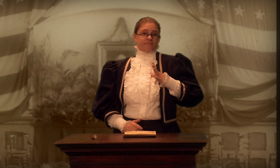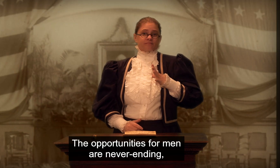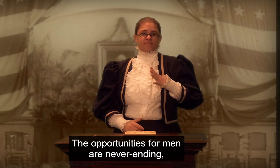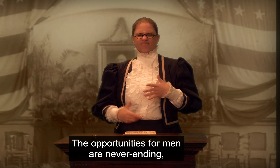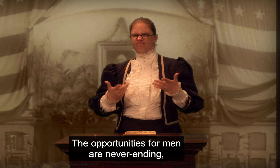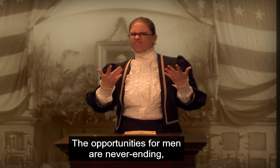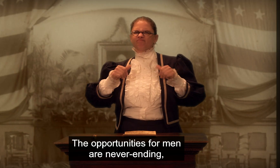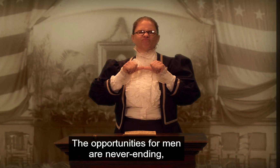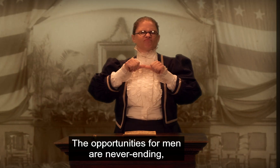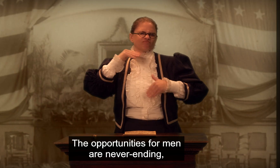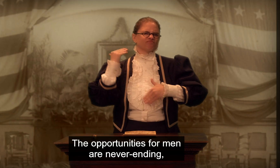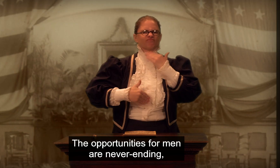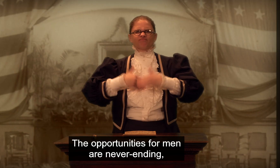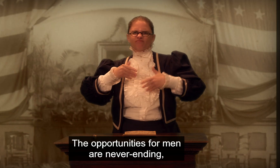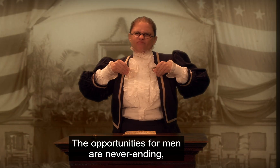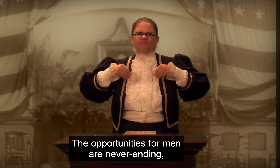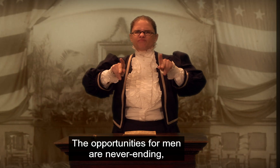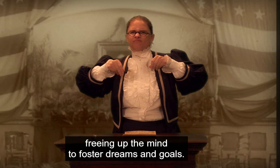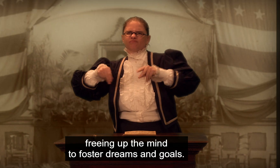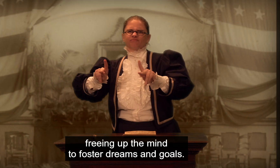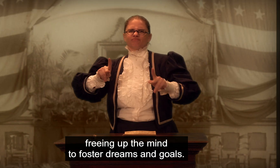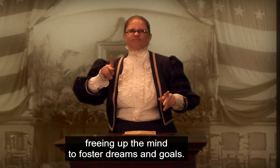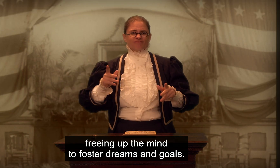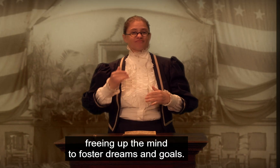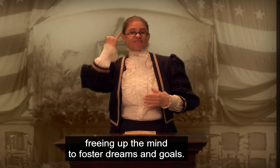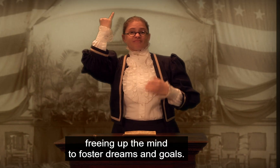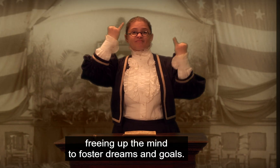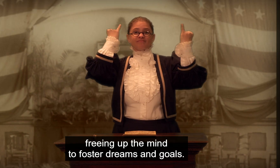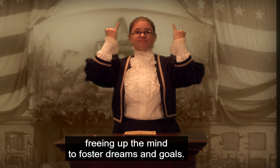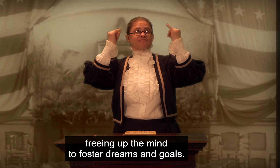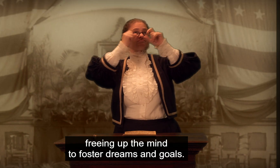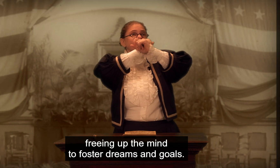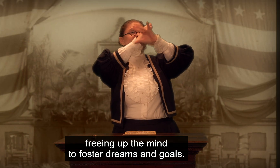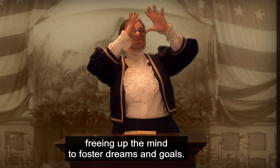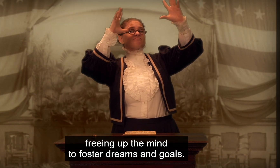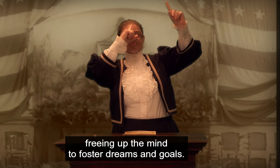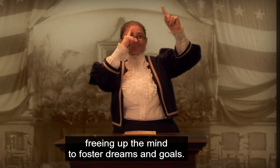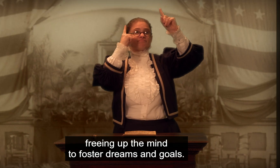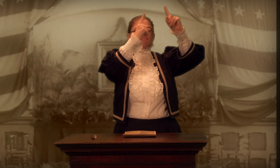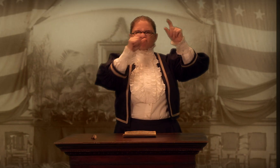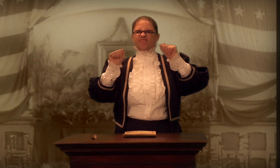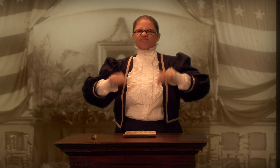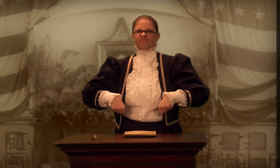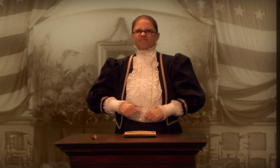The opportunities for men are never ending, freeing up the mind to foster dreams and goals.